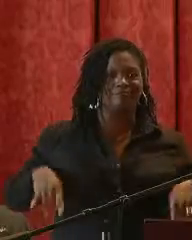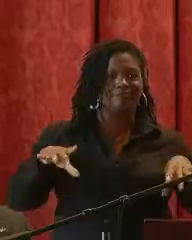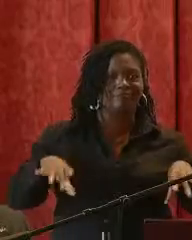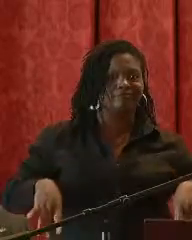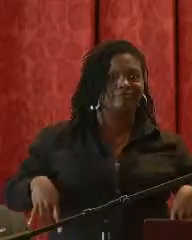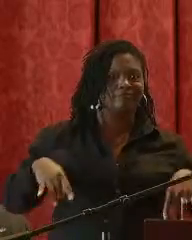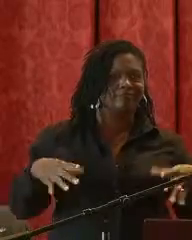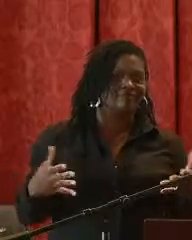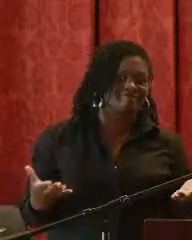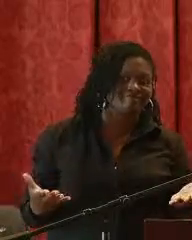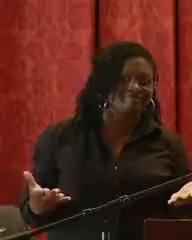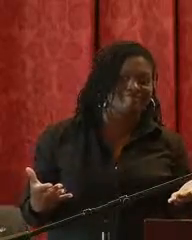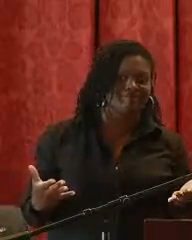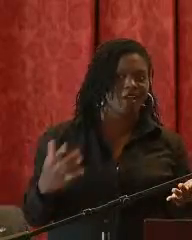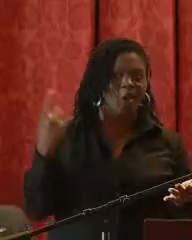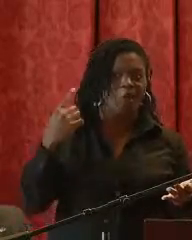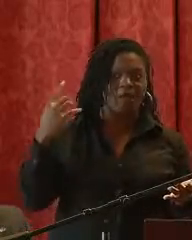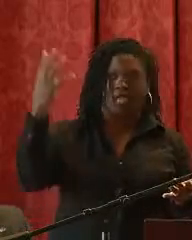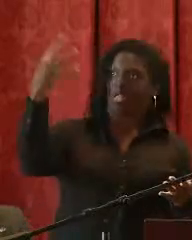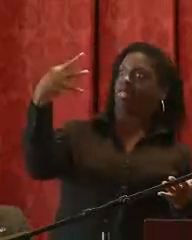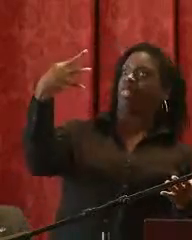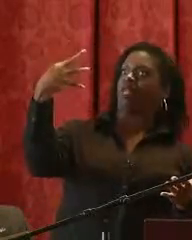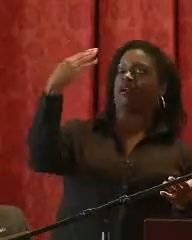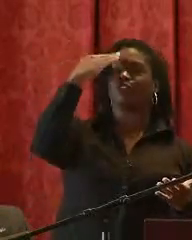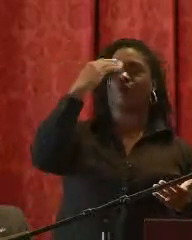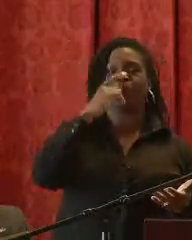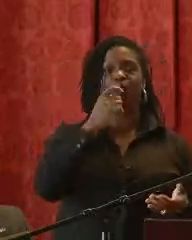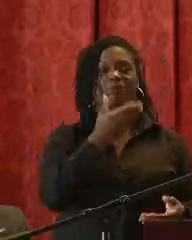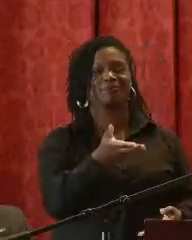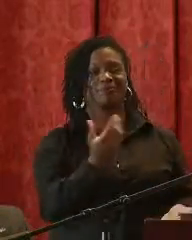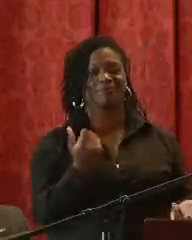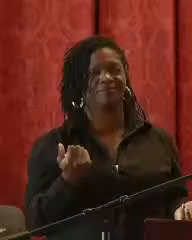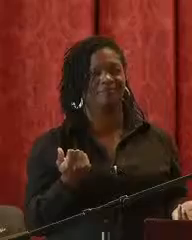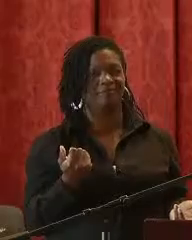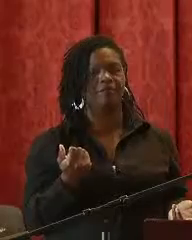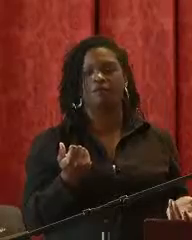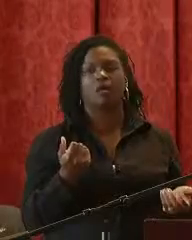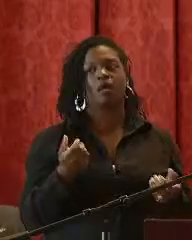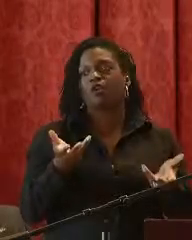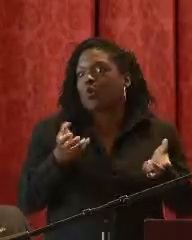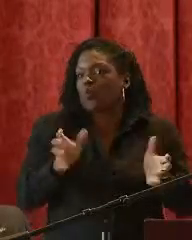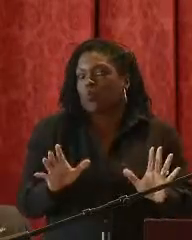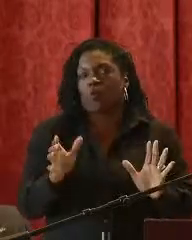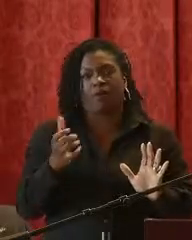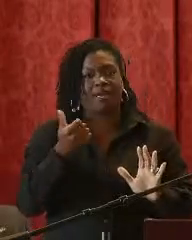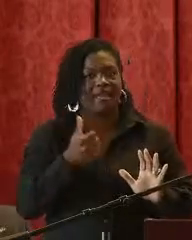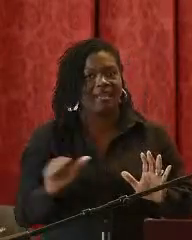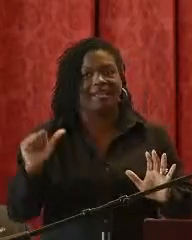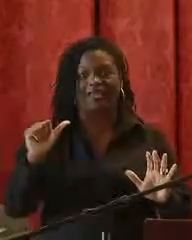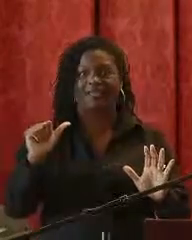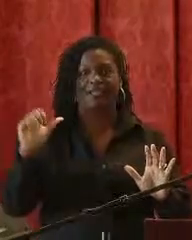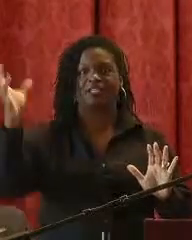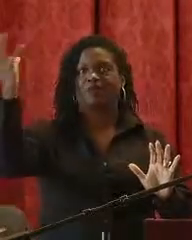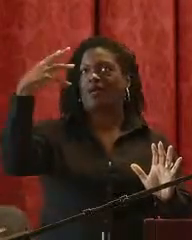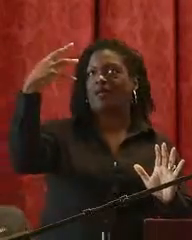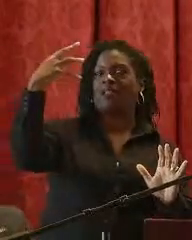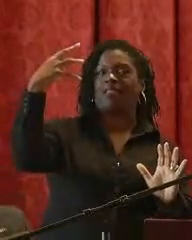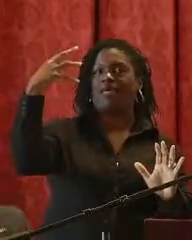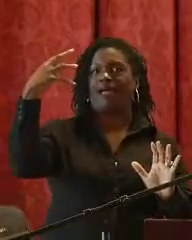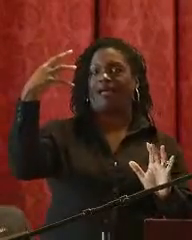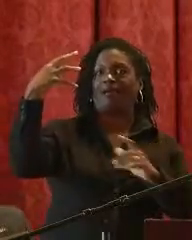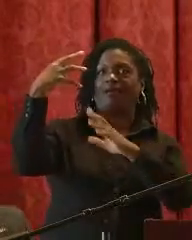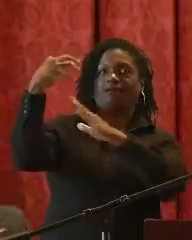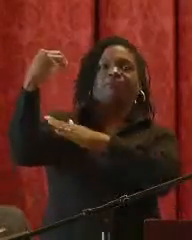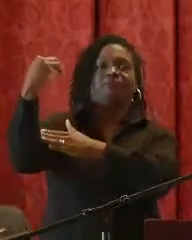spotlighted who he was. Well, I don't want any of us in the room to spotlight, be hidden. I want us to all be spotlighted, to